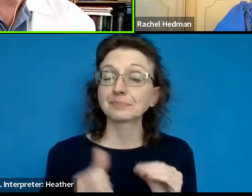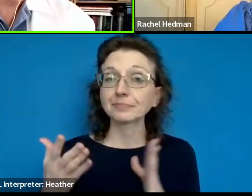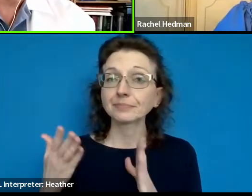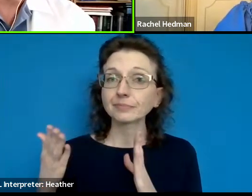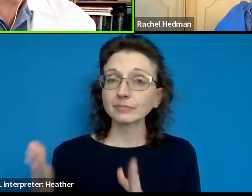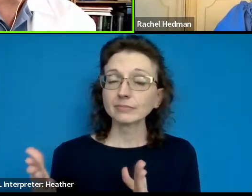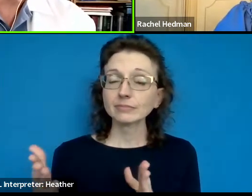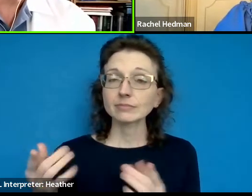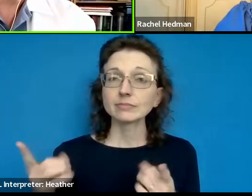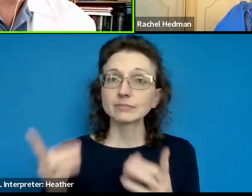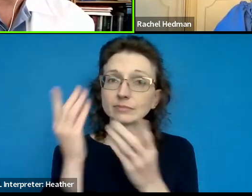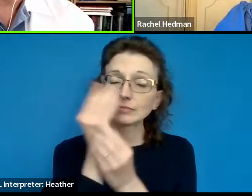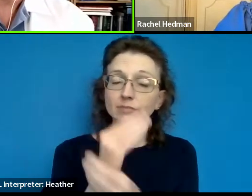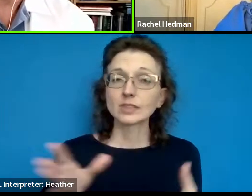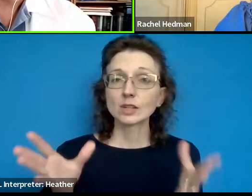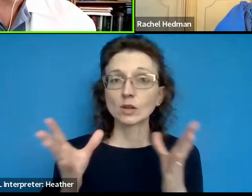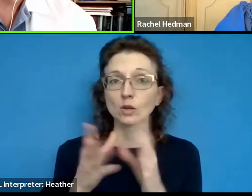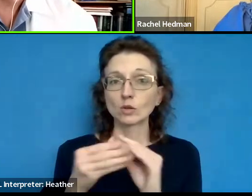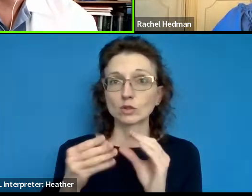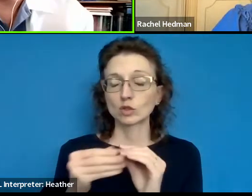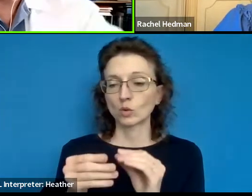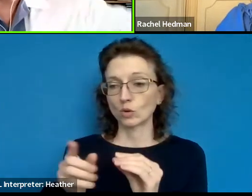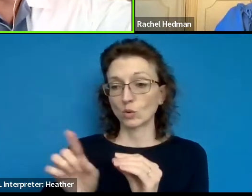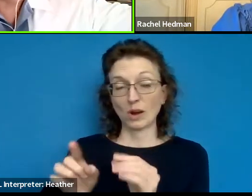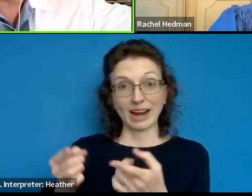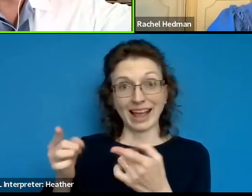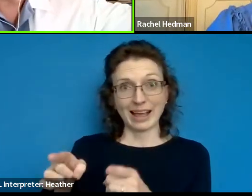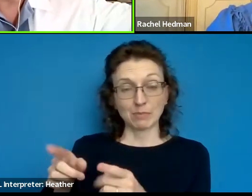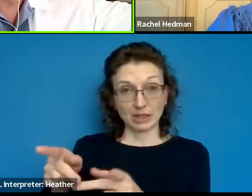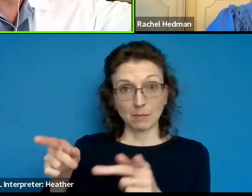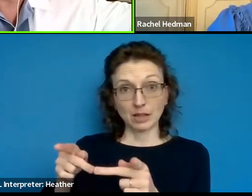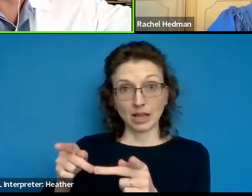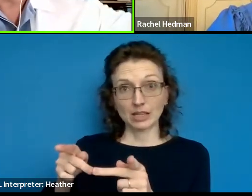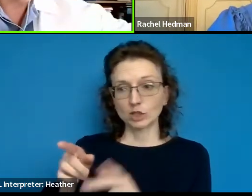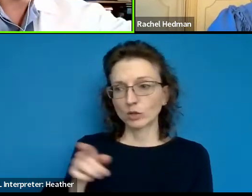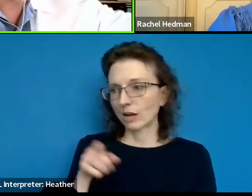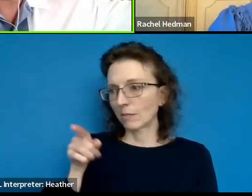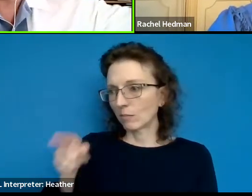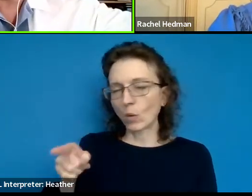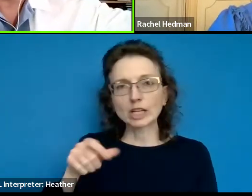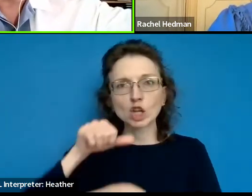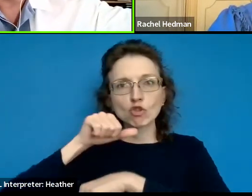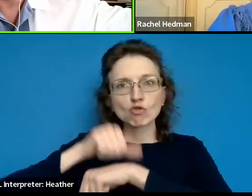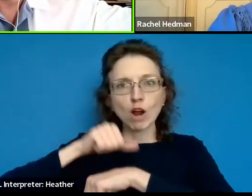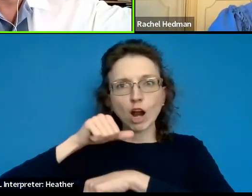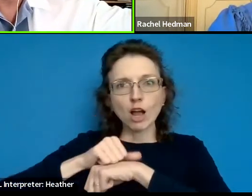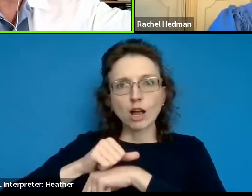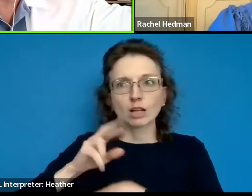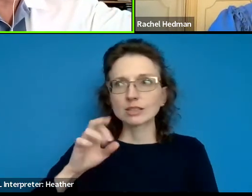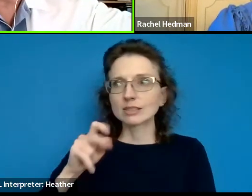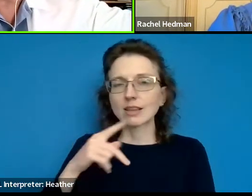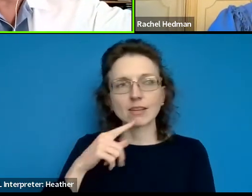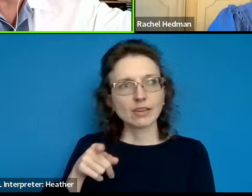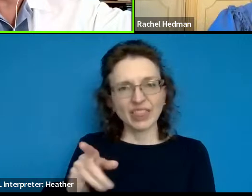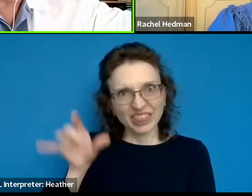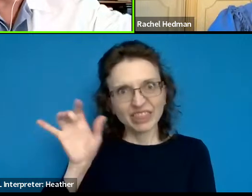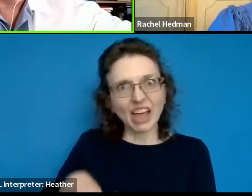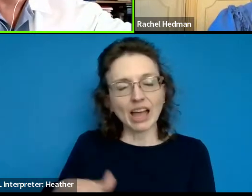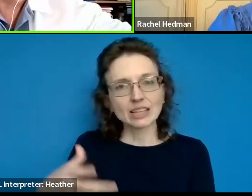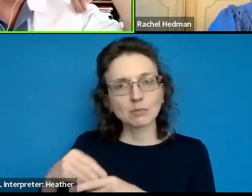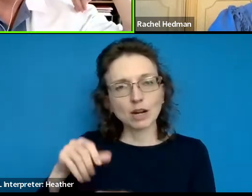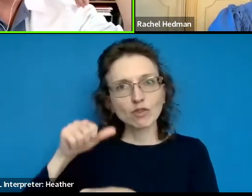story in the place where the story took place, you can point to the rock and say, this is the rock as part of the